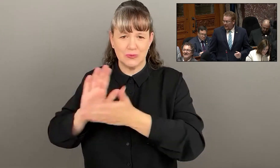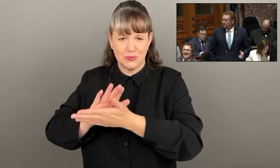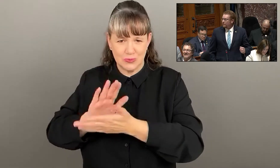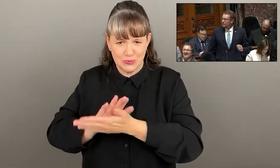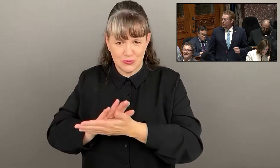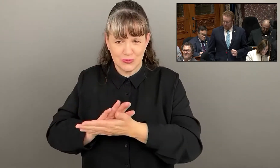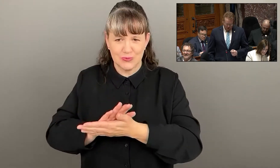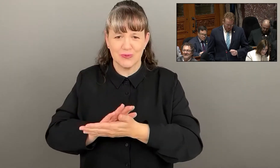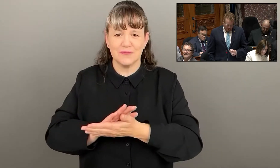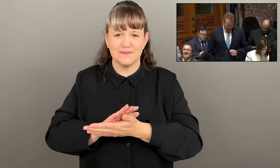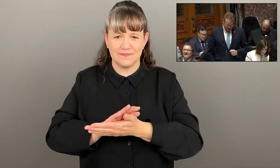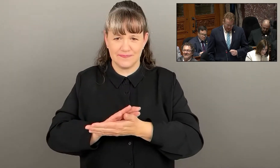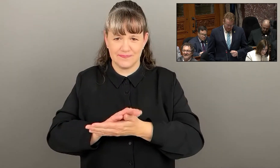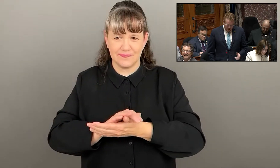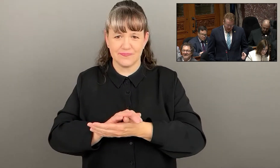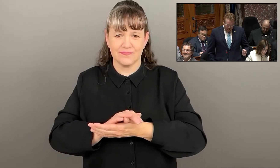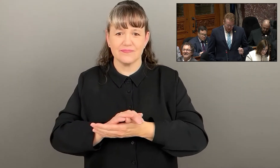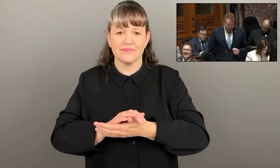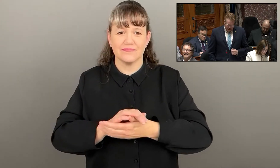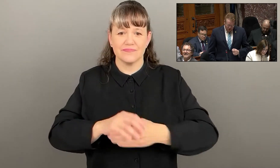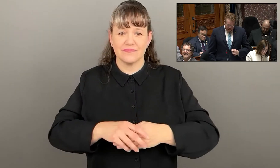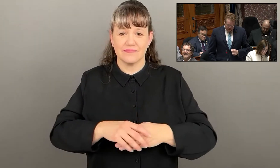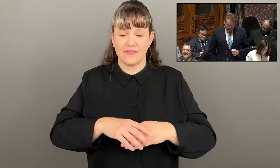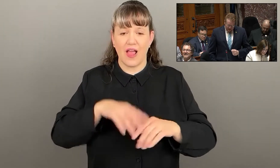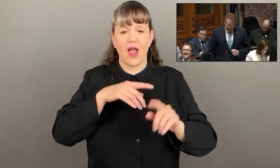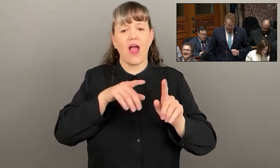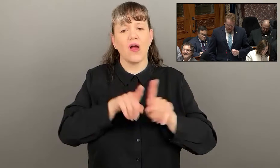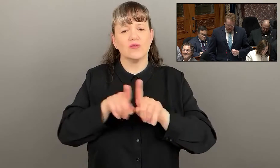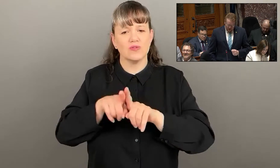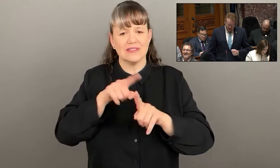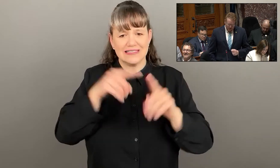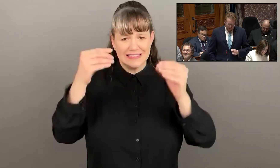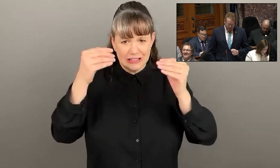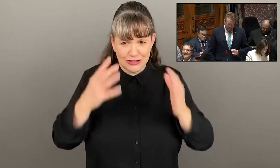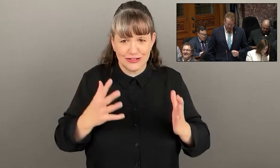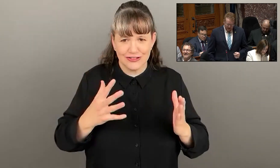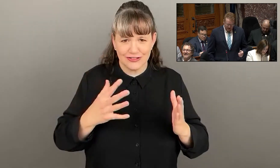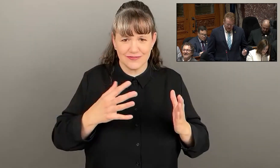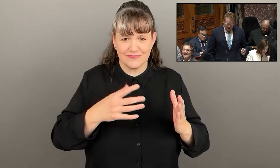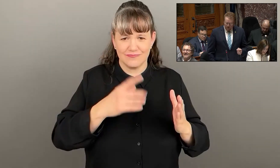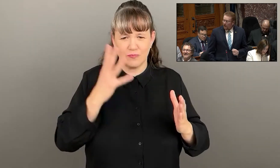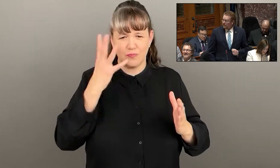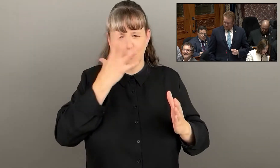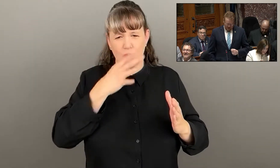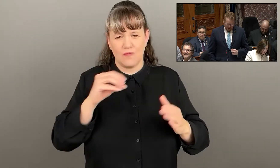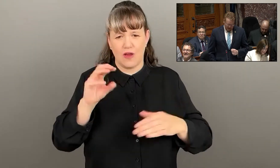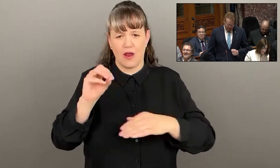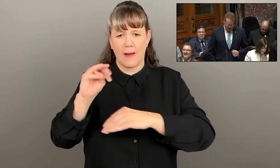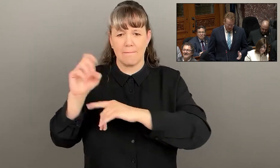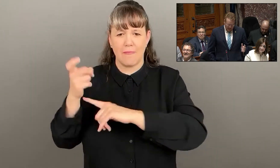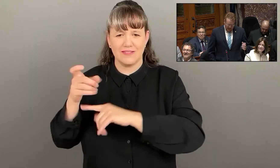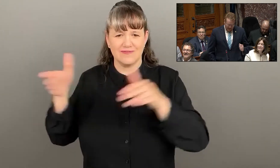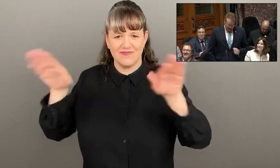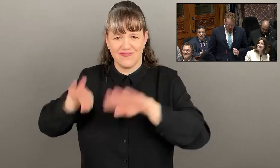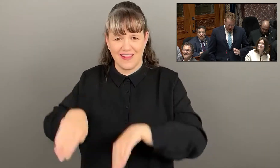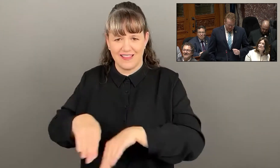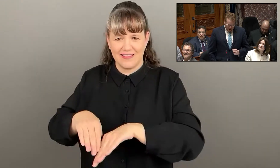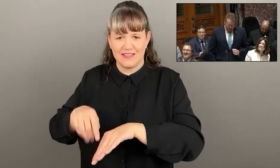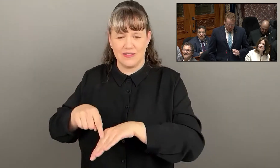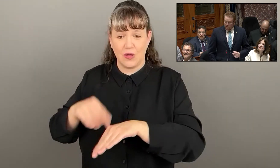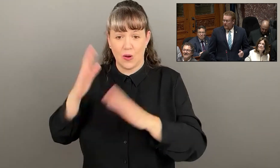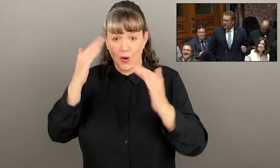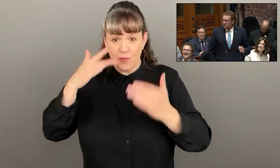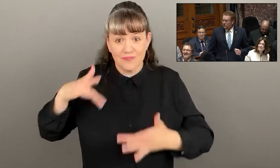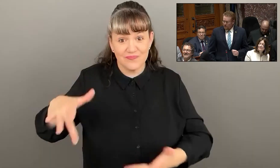Wes Mann, from the beautiful Comox Valley. I hope they enjoy their time today here in this beautiful building, seeing democracy in action, and that it shapes